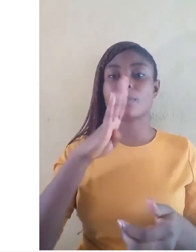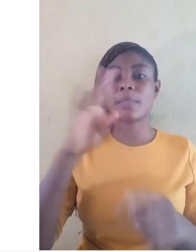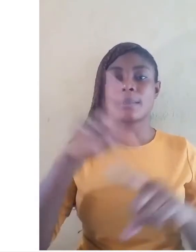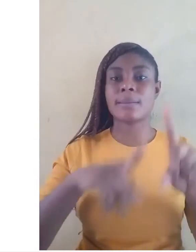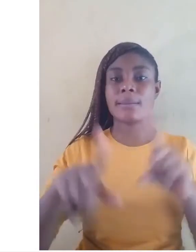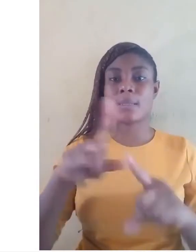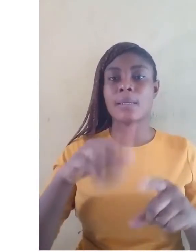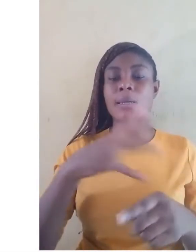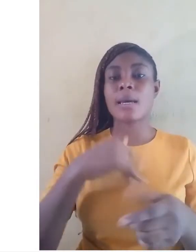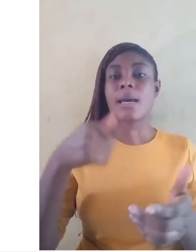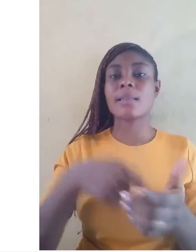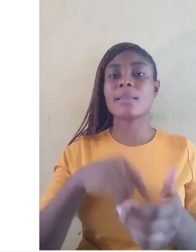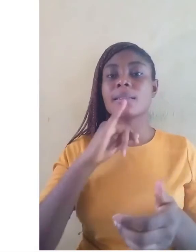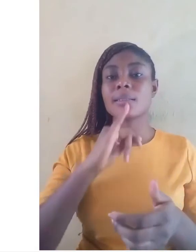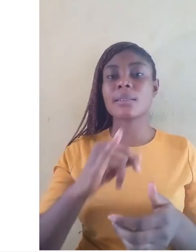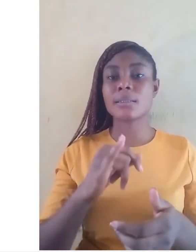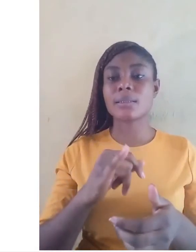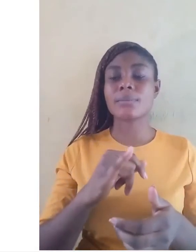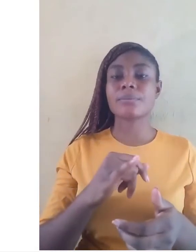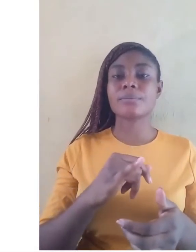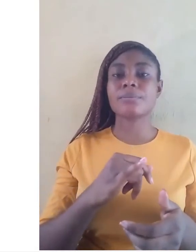signed, and this is